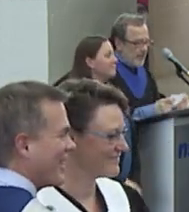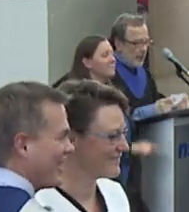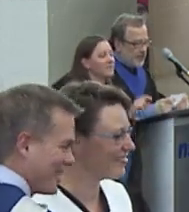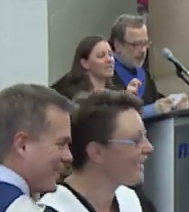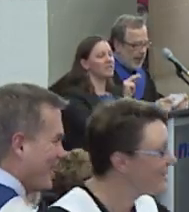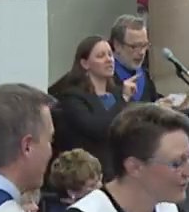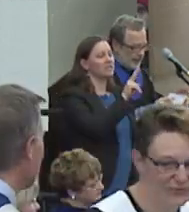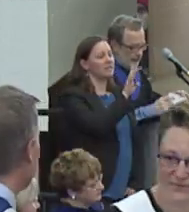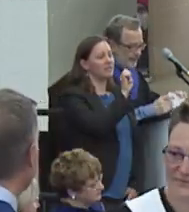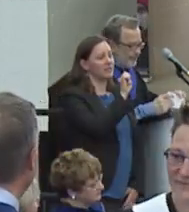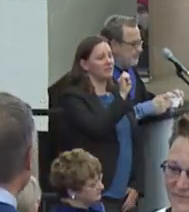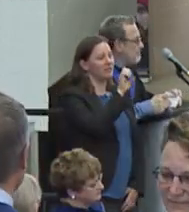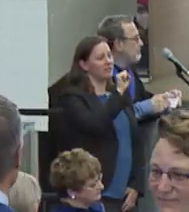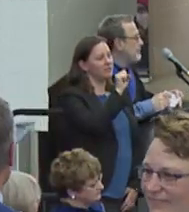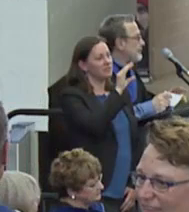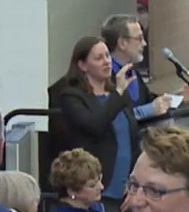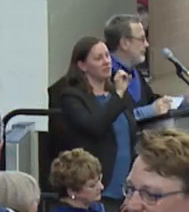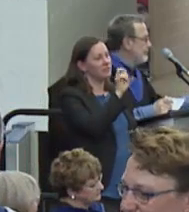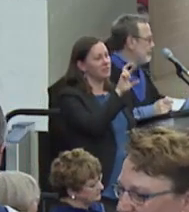Genevieve Saucier.